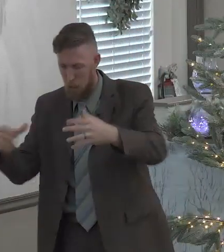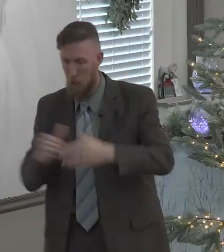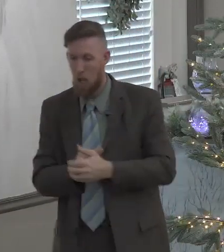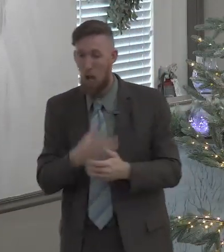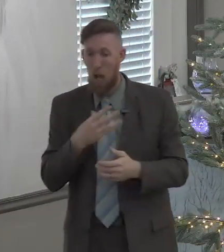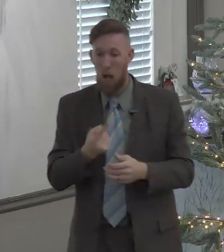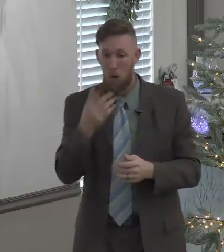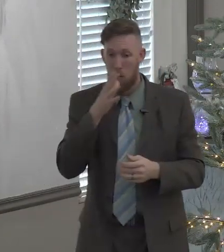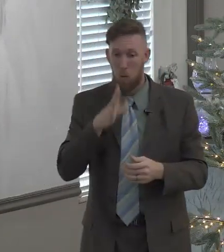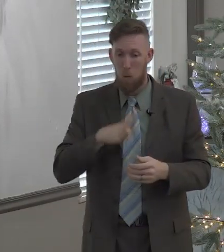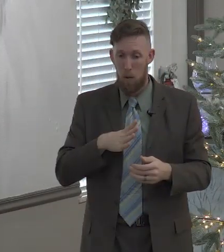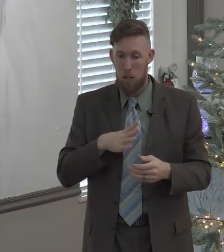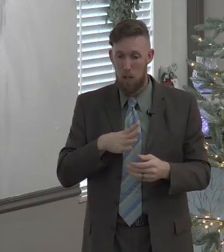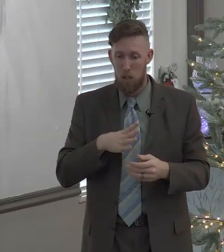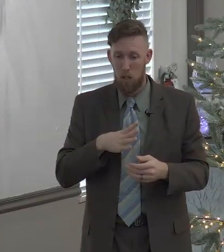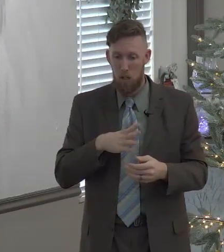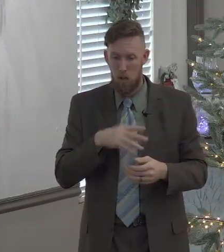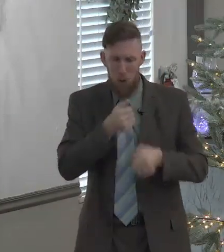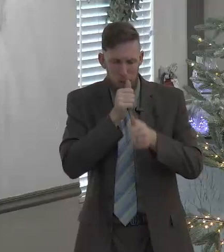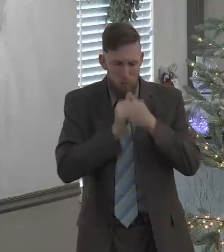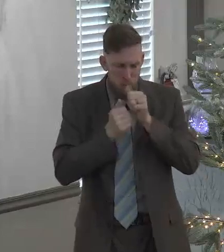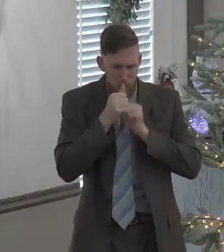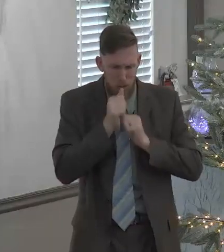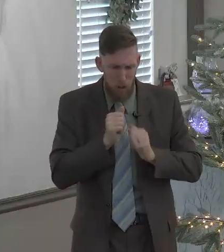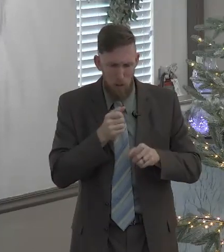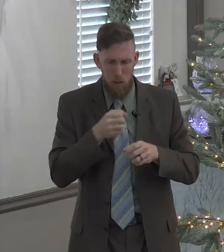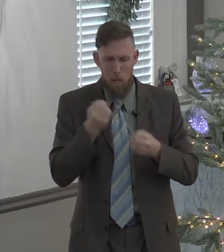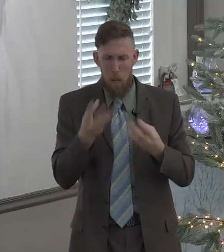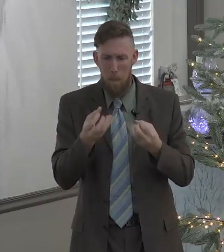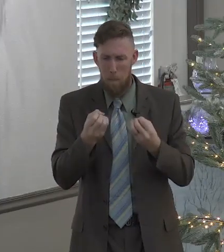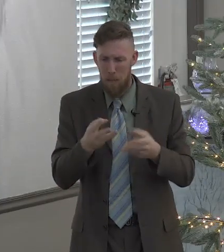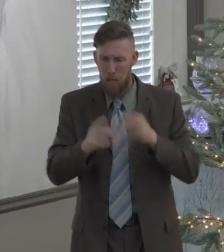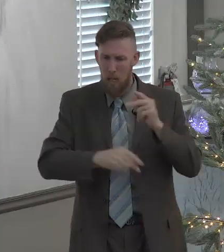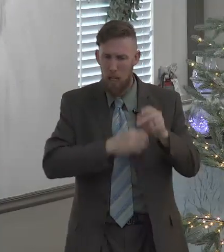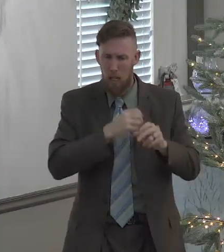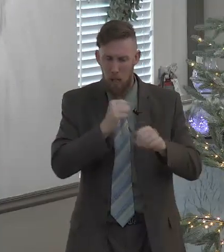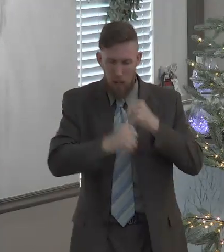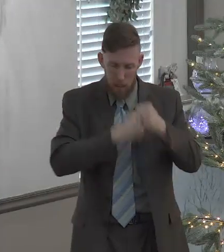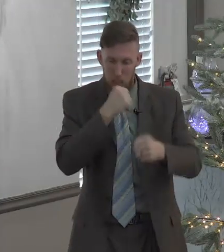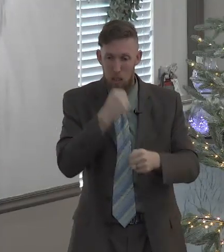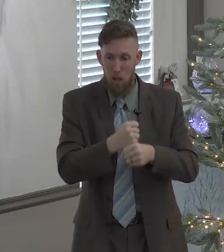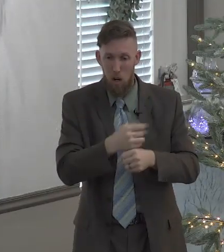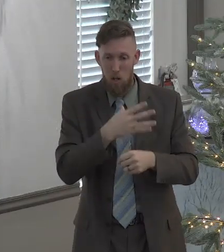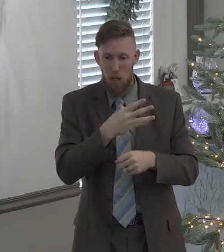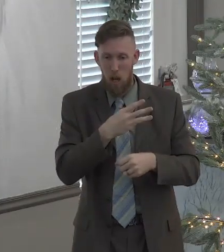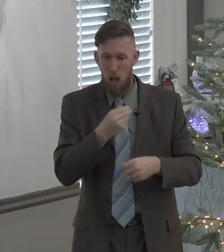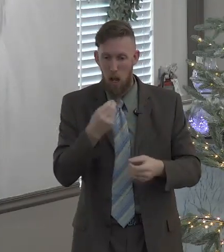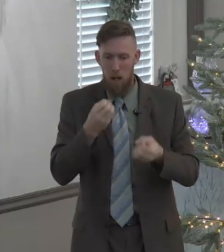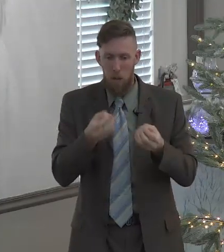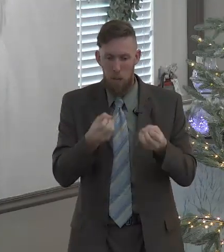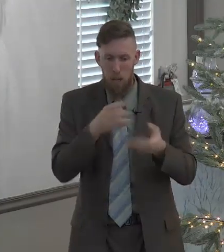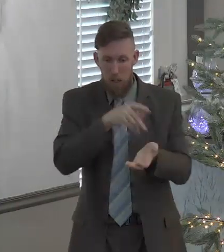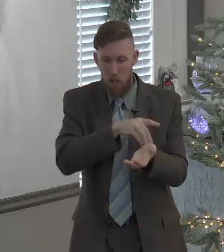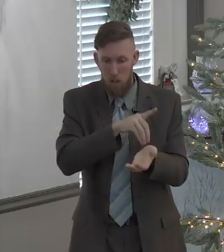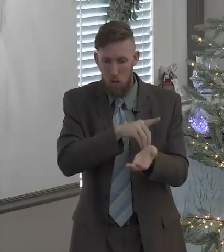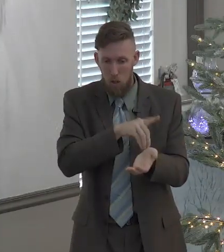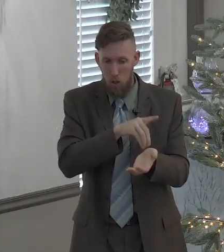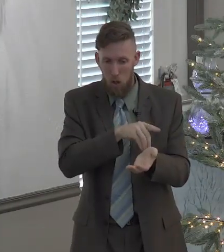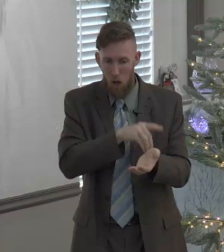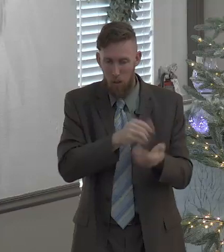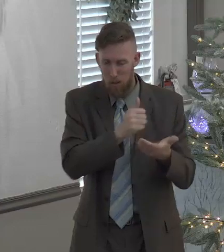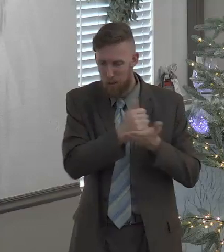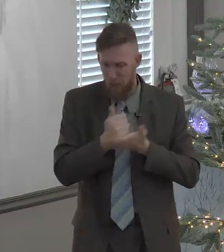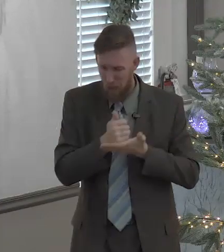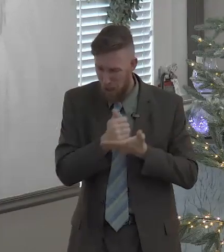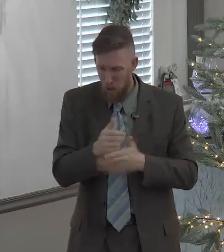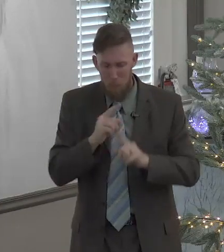And a certain woman which had an issue of blood 12 years, and had suffered many things of many physicians, and had spent all